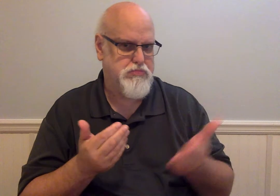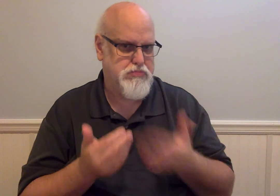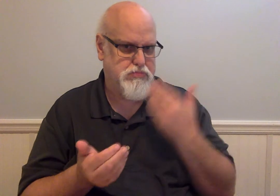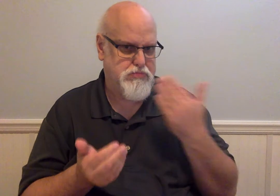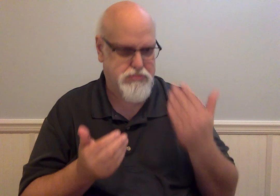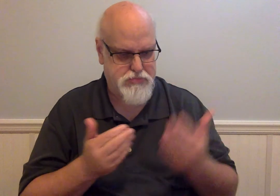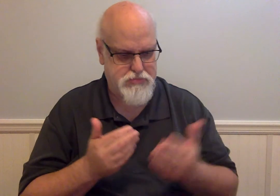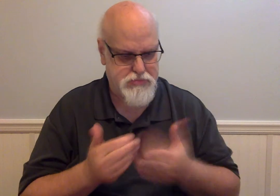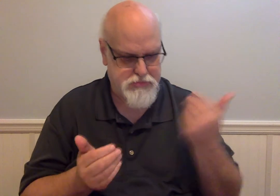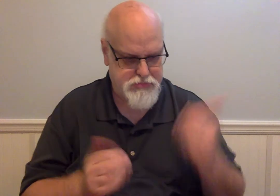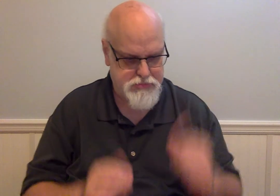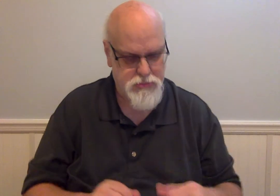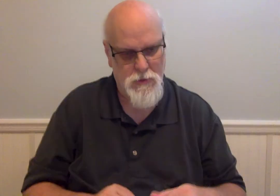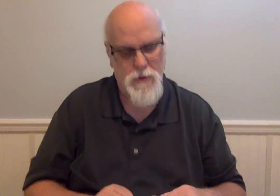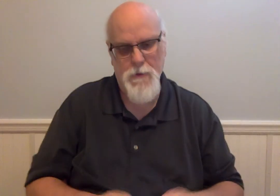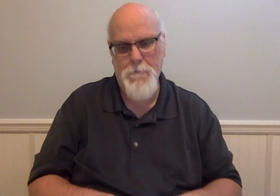It's easy.